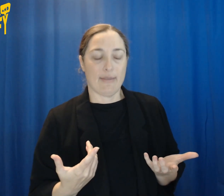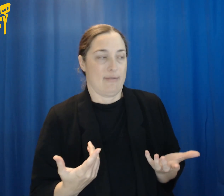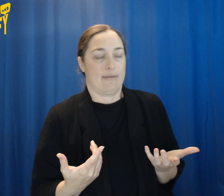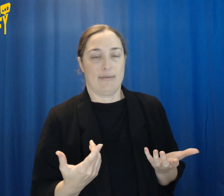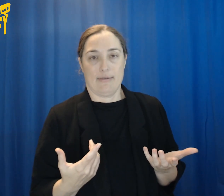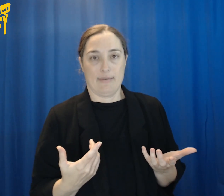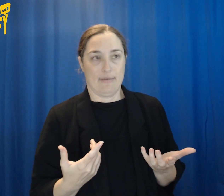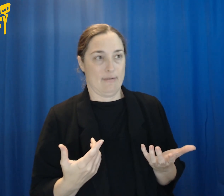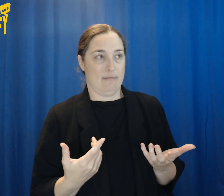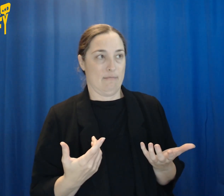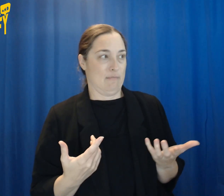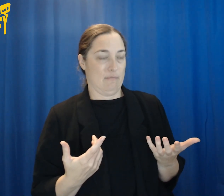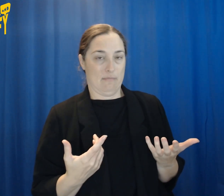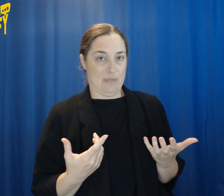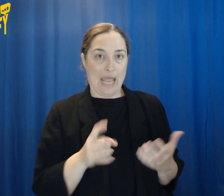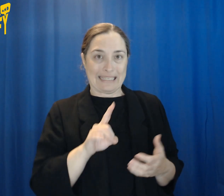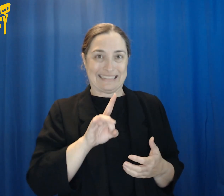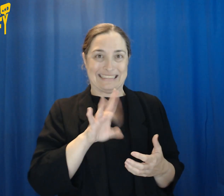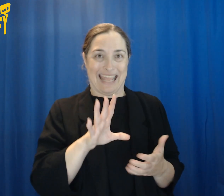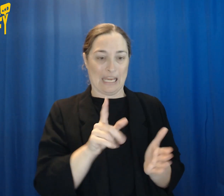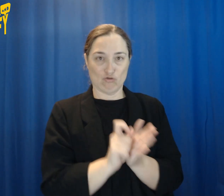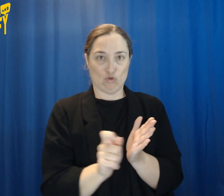10 journals, notebooks that were there. So the